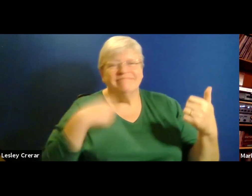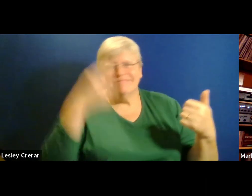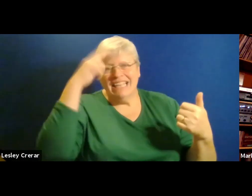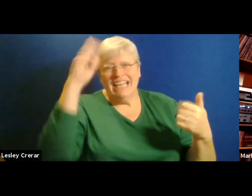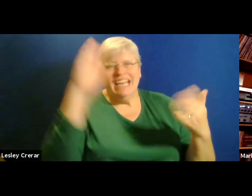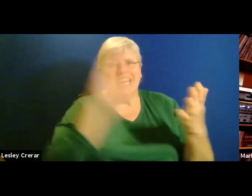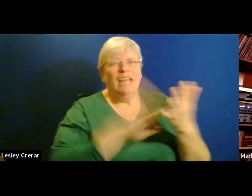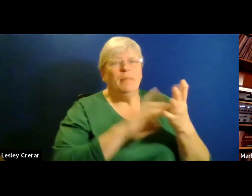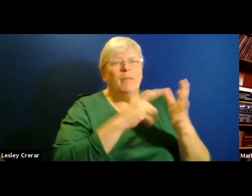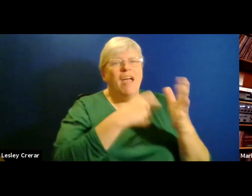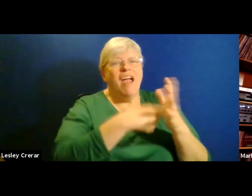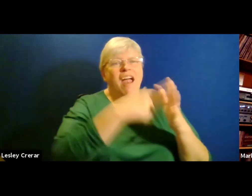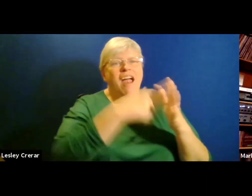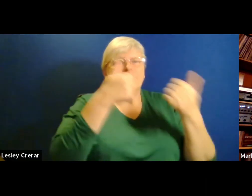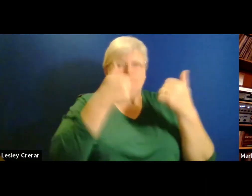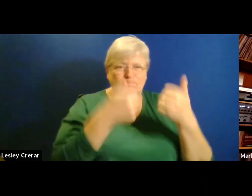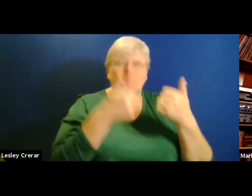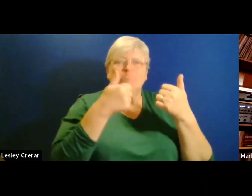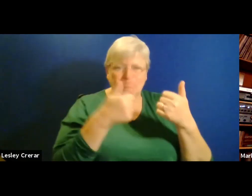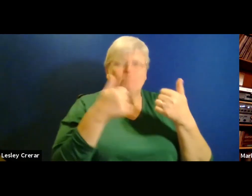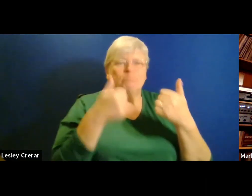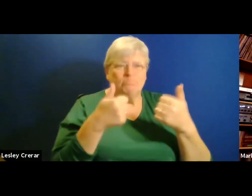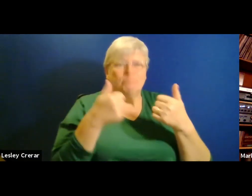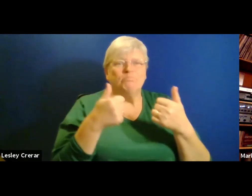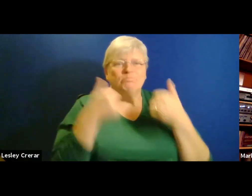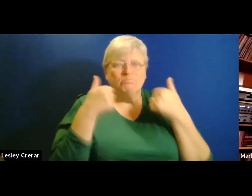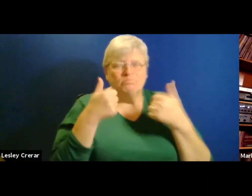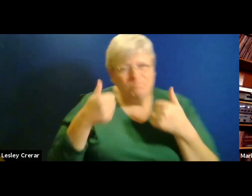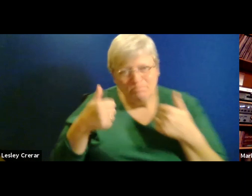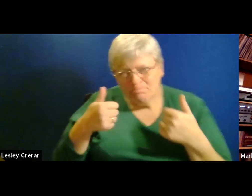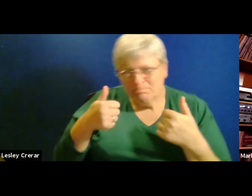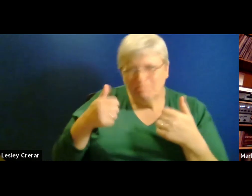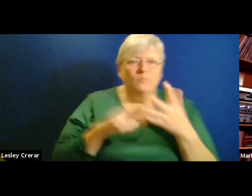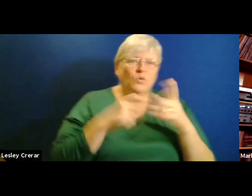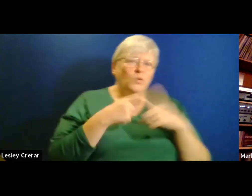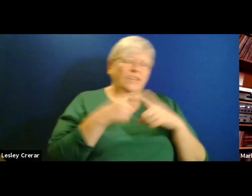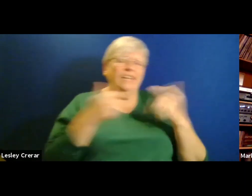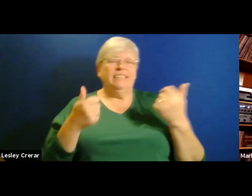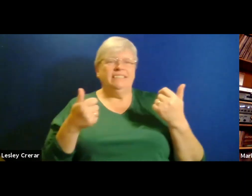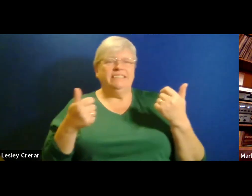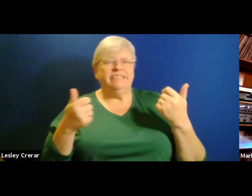I can't, can you hear me? Can you see me? Yeah, we're okay. We're good to go. Okay.